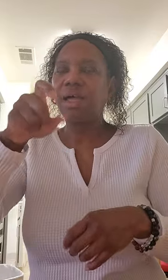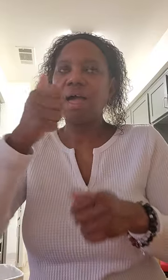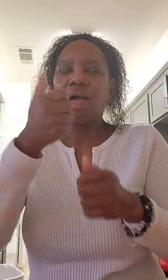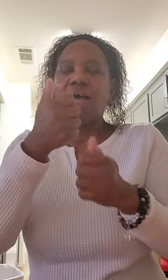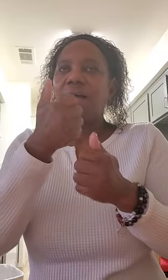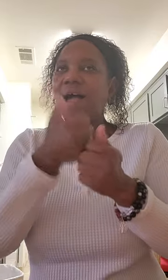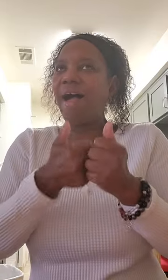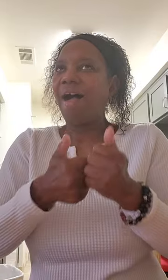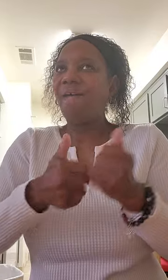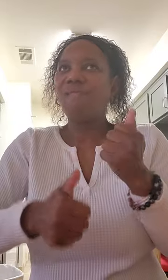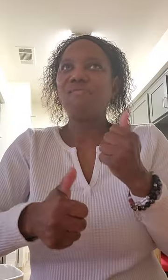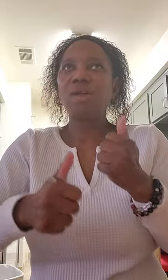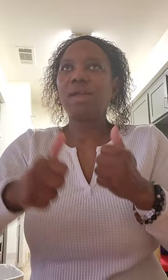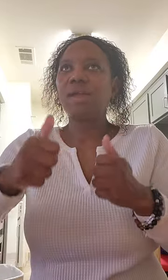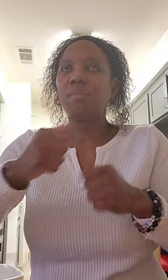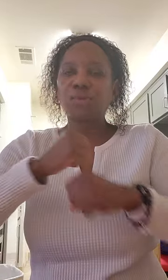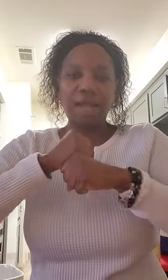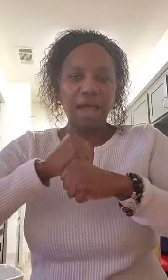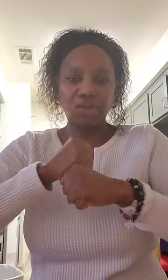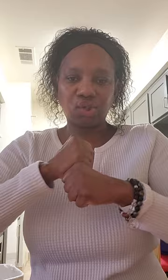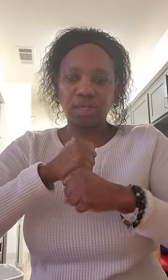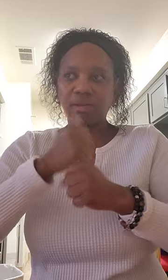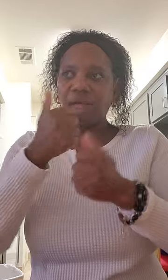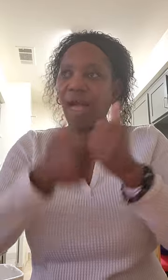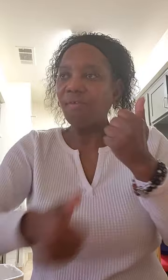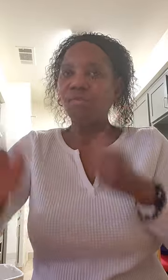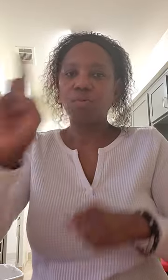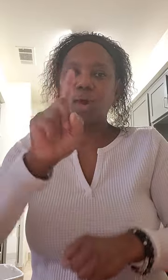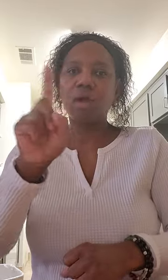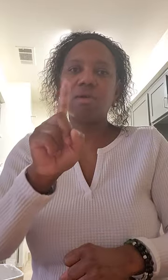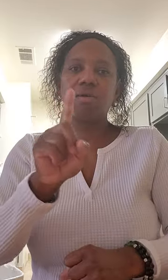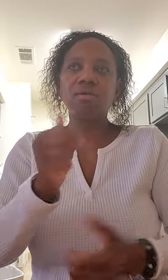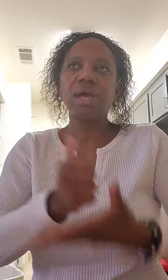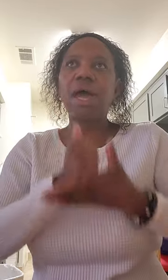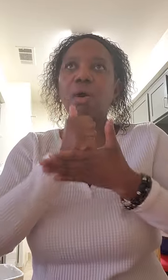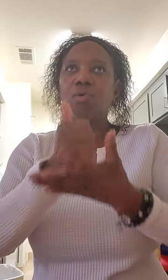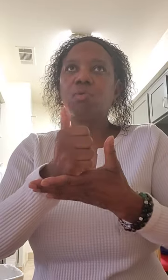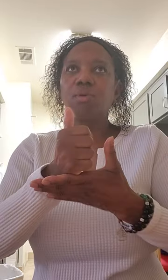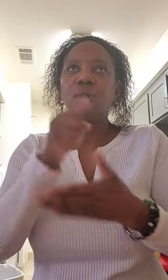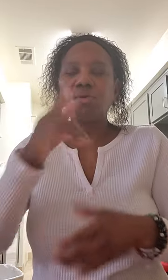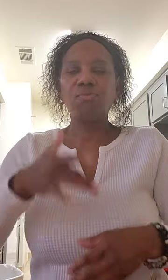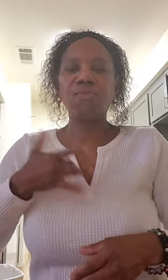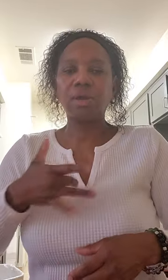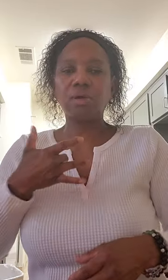every protection everywhere to help you feel